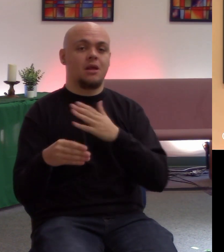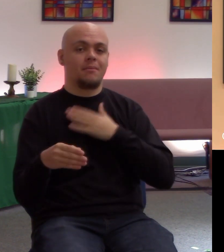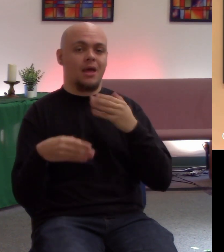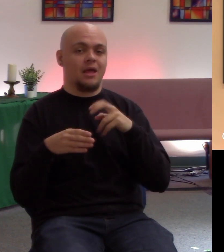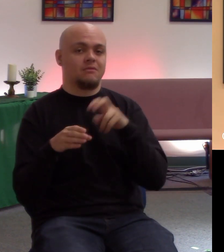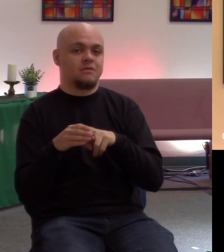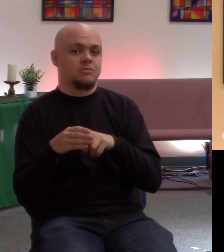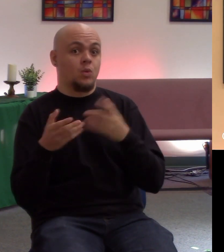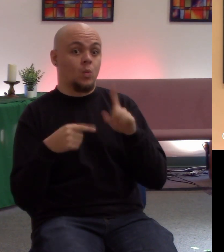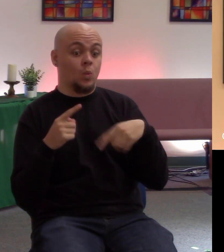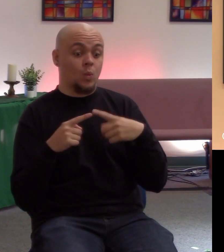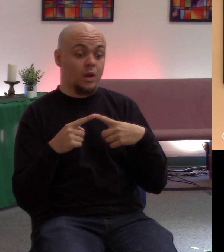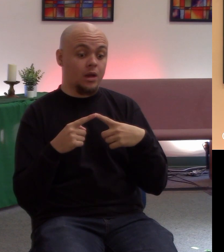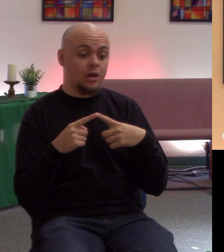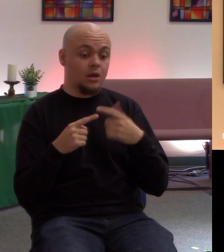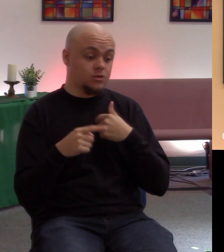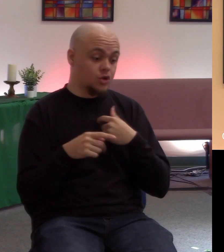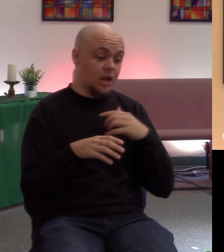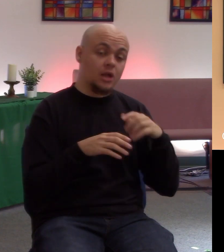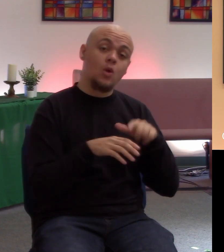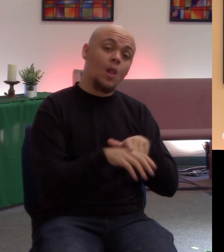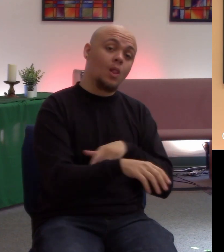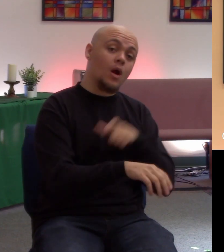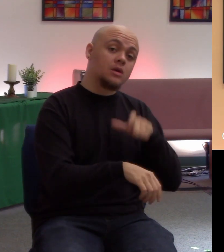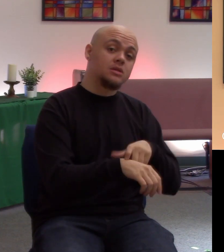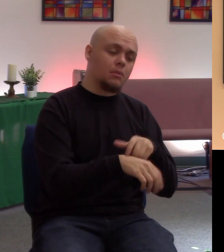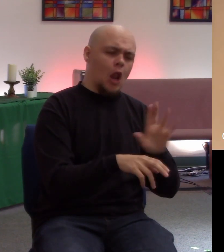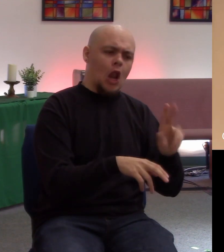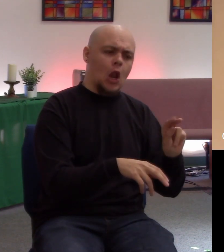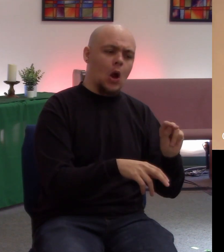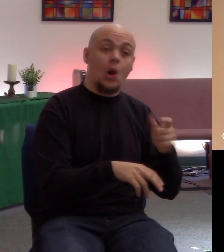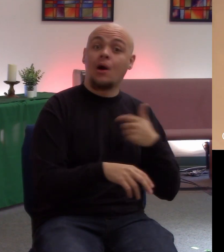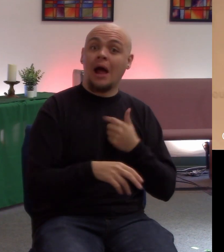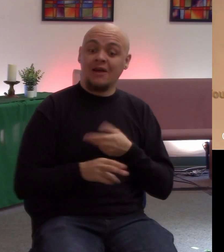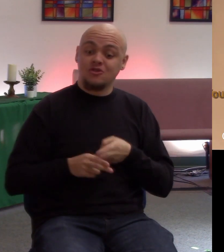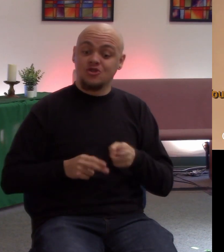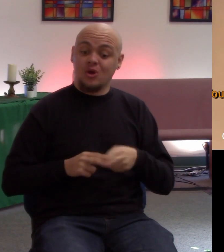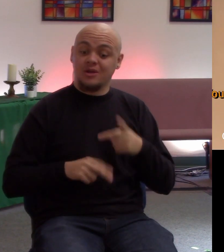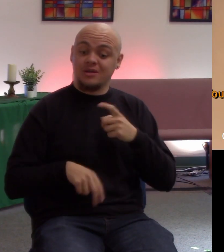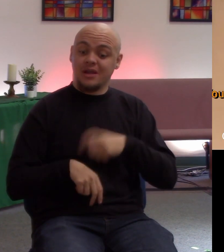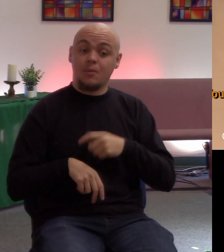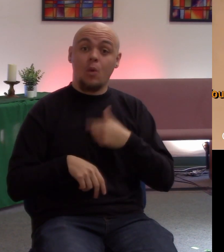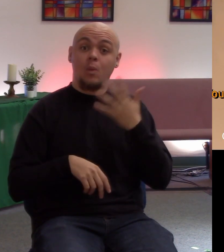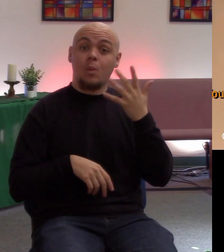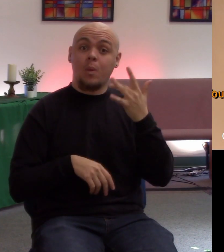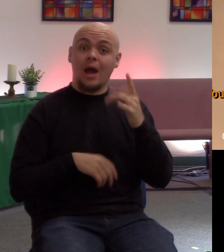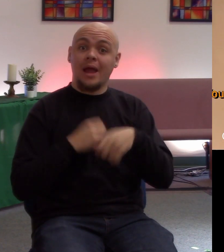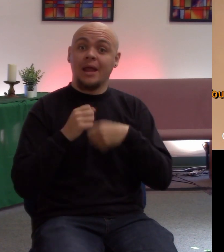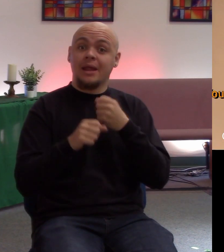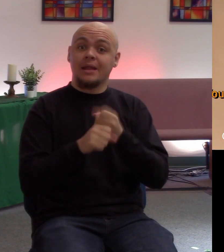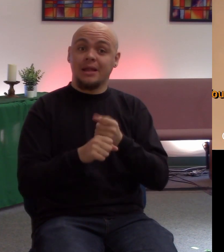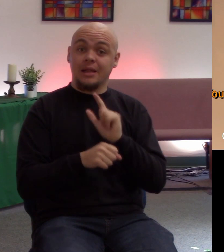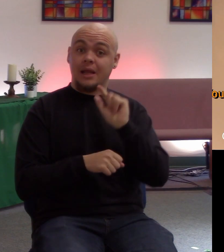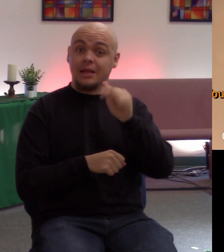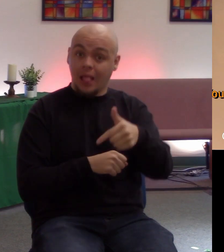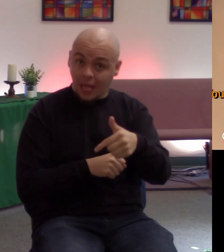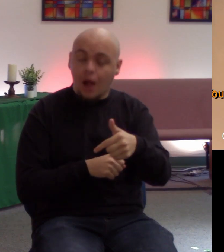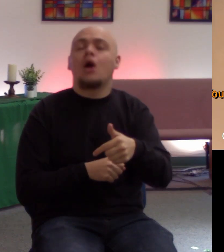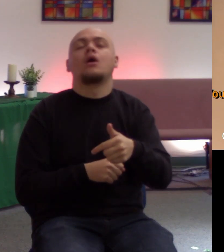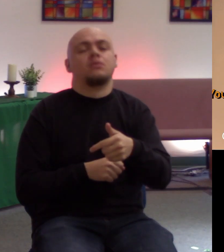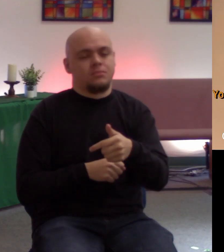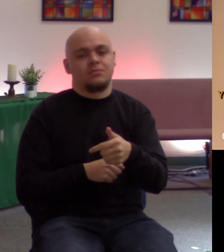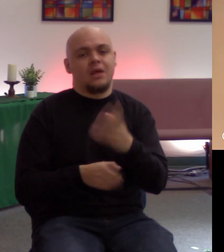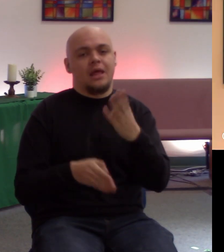to sell off my investments, right? Should I do that long-term investment? No, I don't think so, right? Because the world's going to end next year, so sell